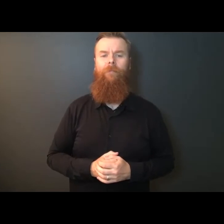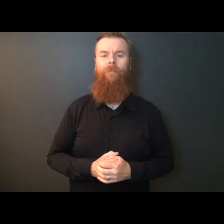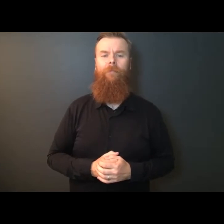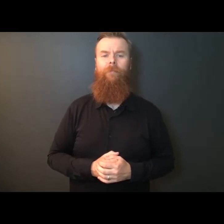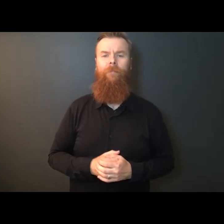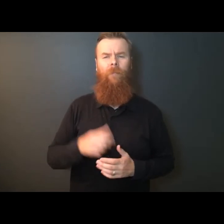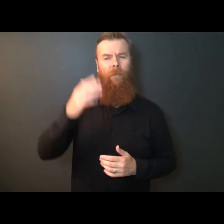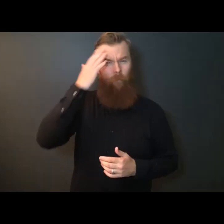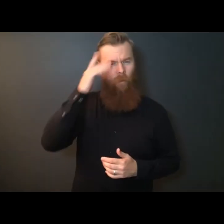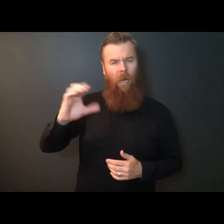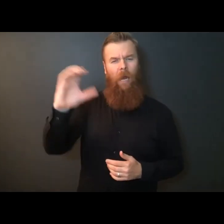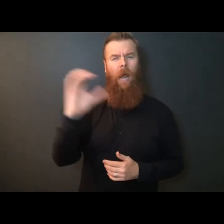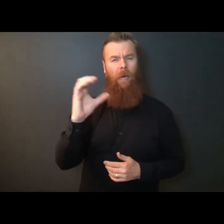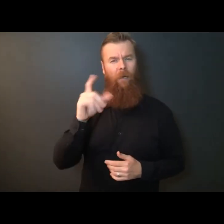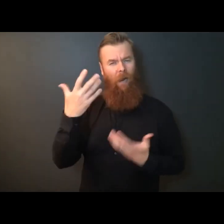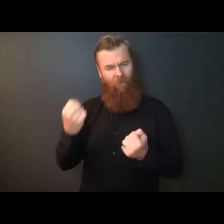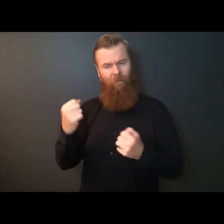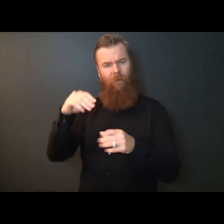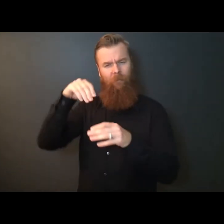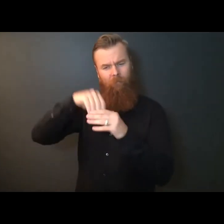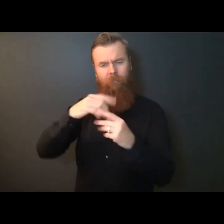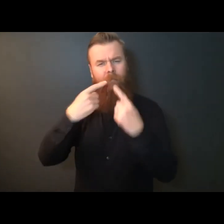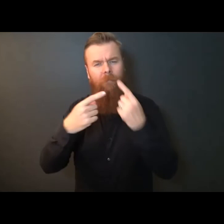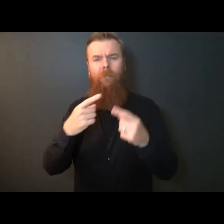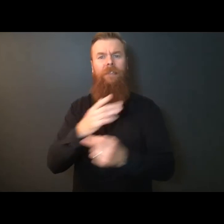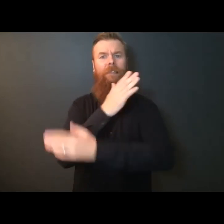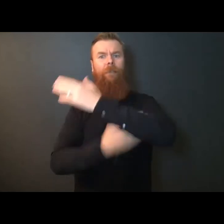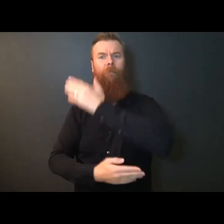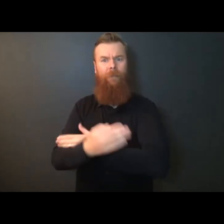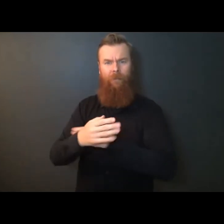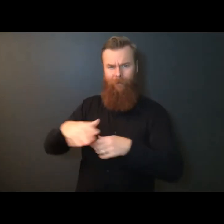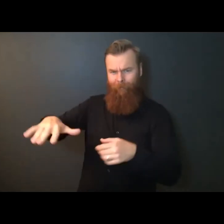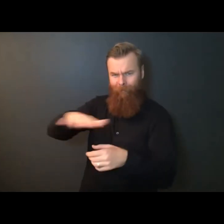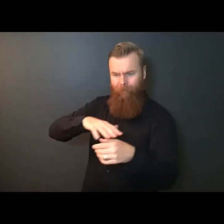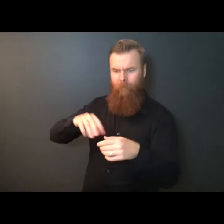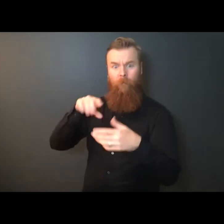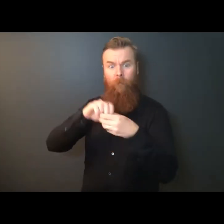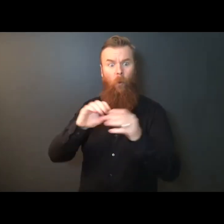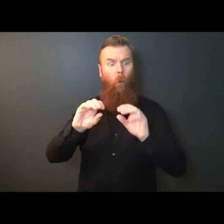we've done trainings. Many of our organizations have done trainings with media to talk about